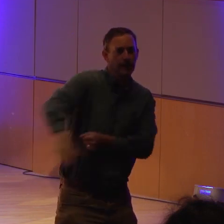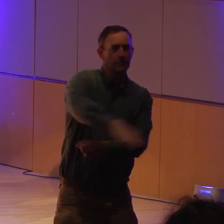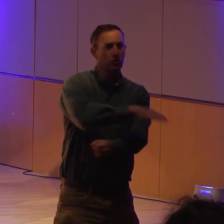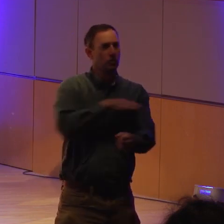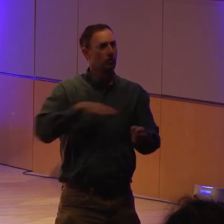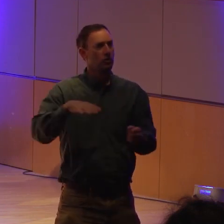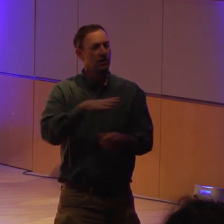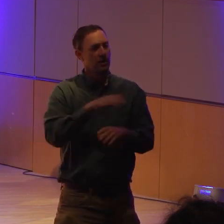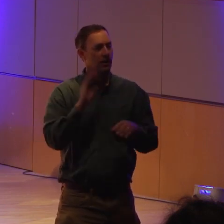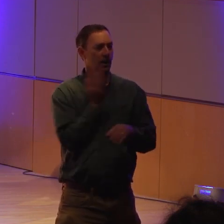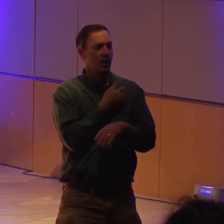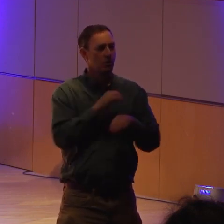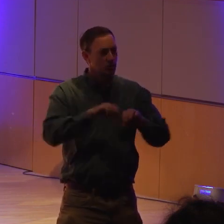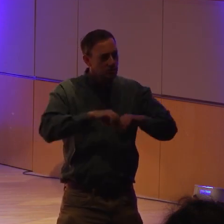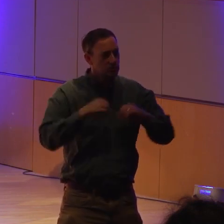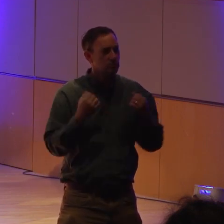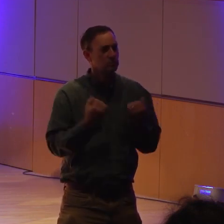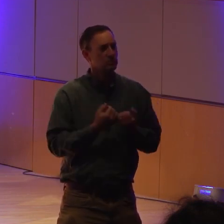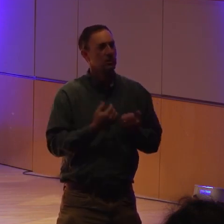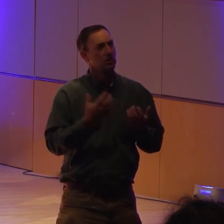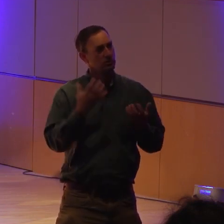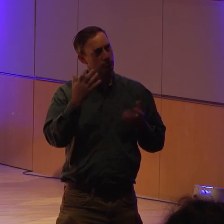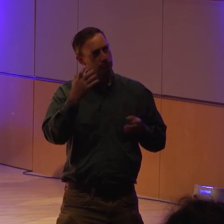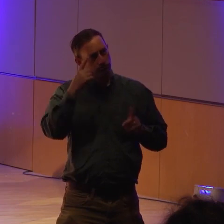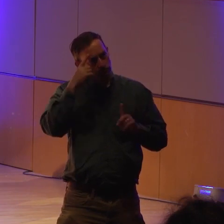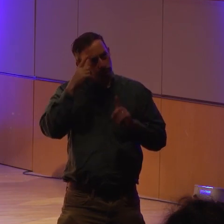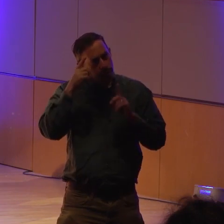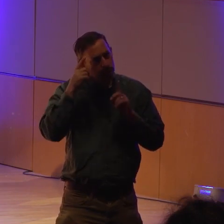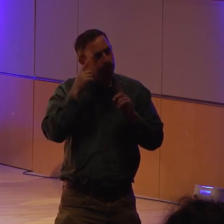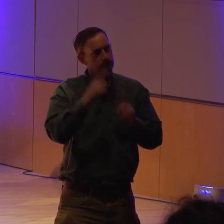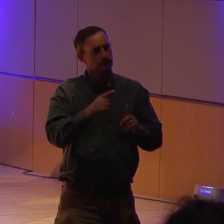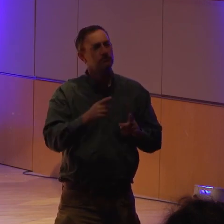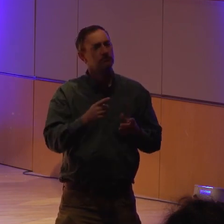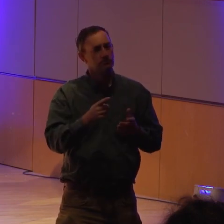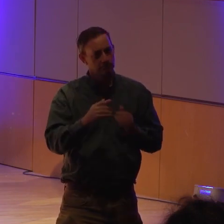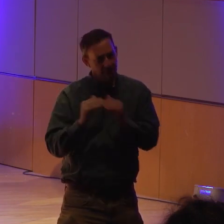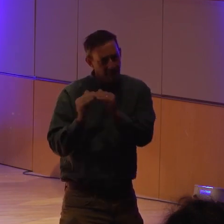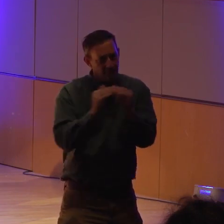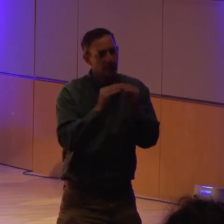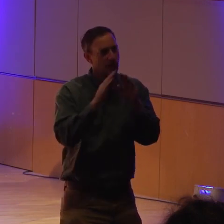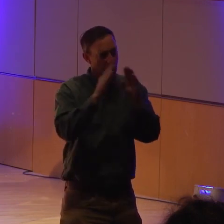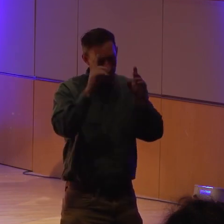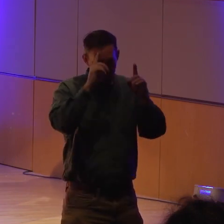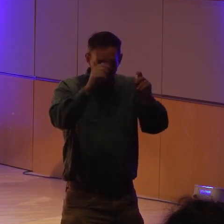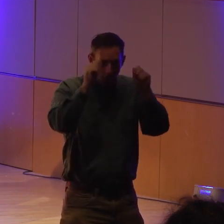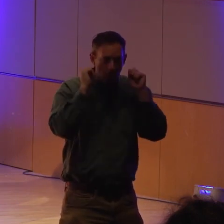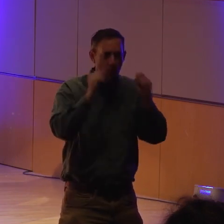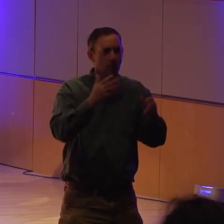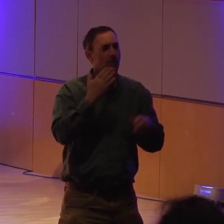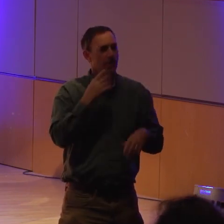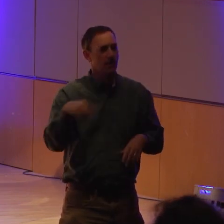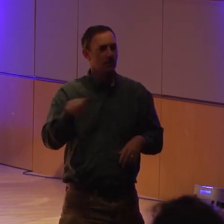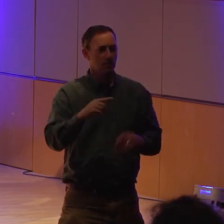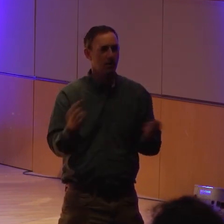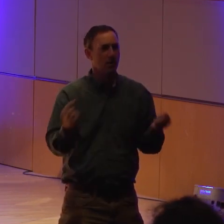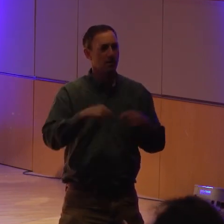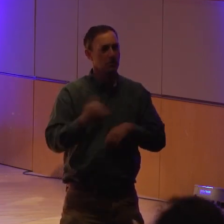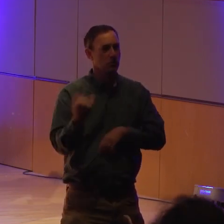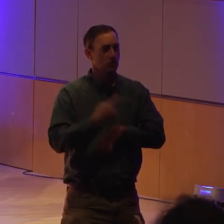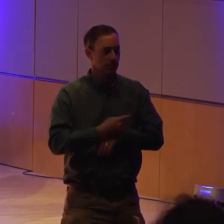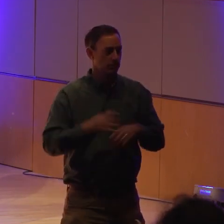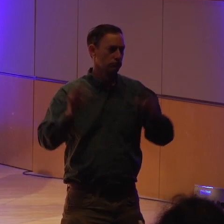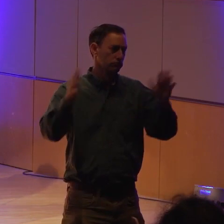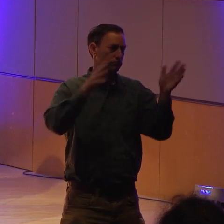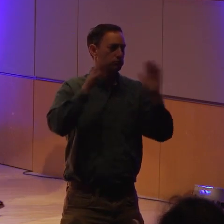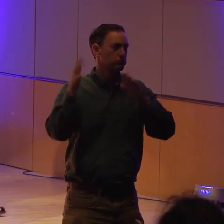by the society in which we live to seek the benefits of fair housing for all. So thank you so much for being with us today.